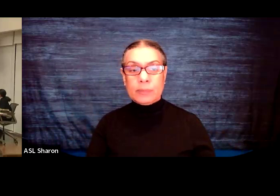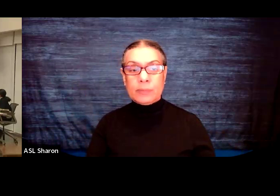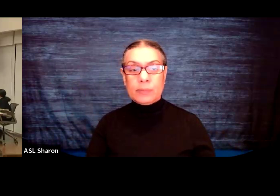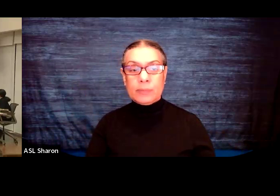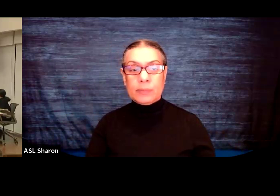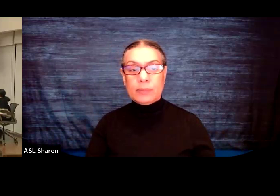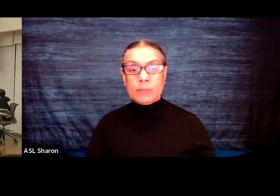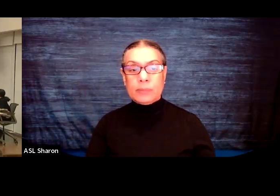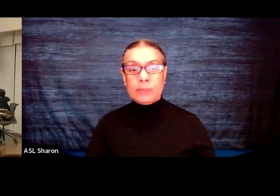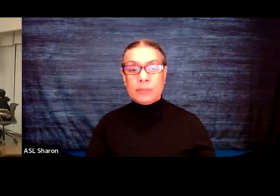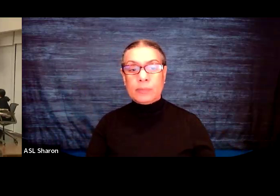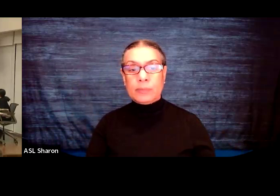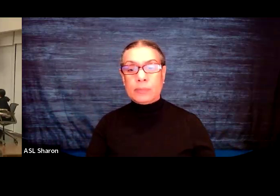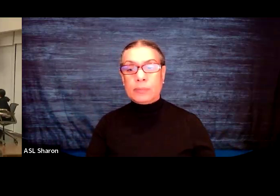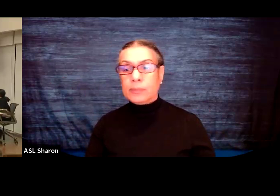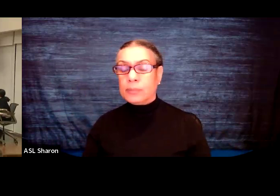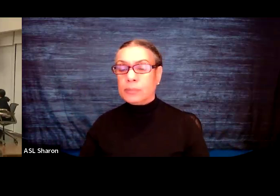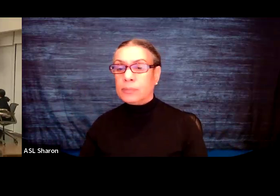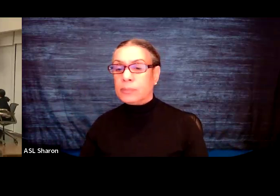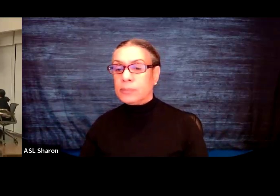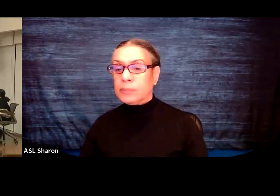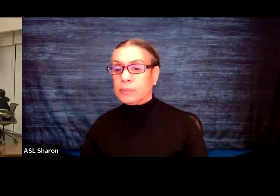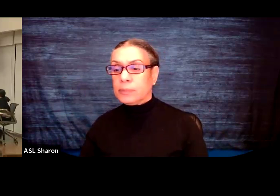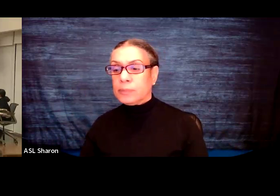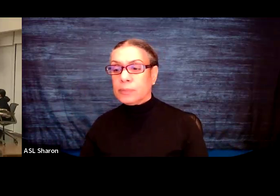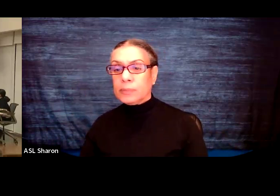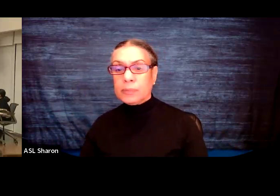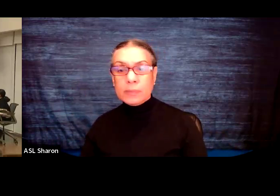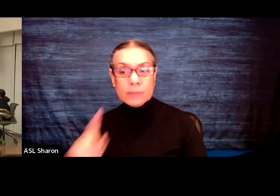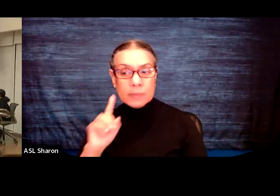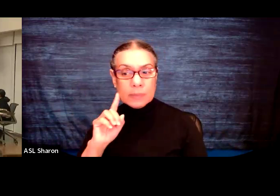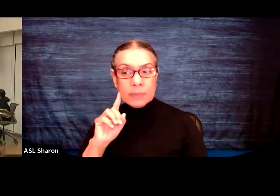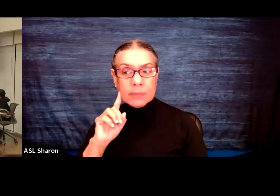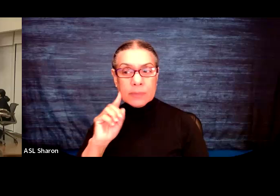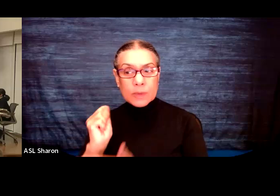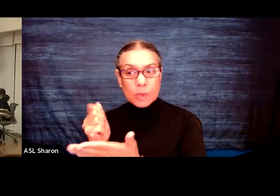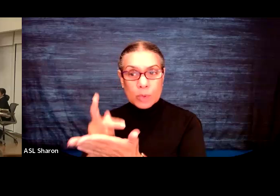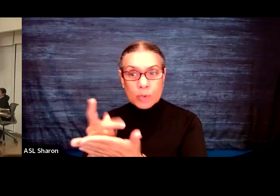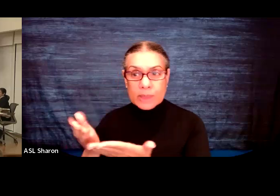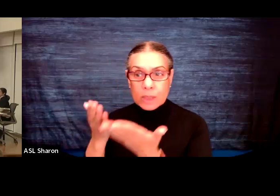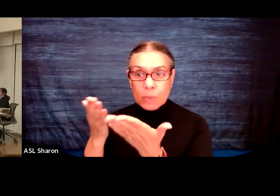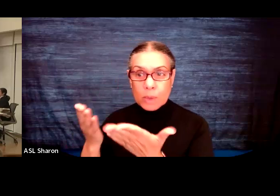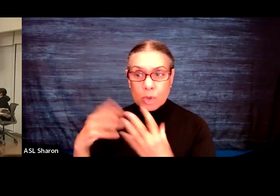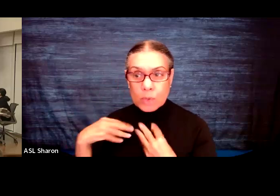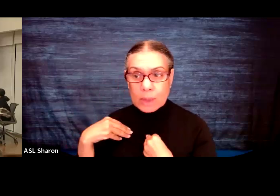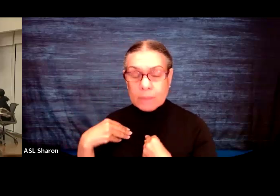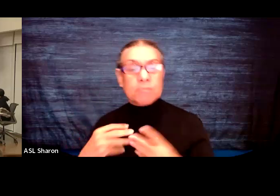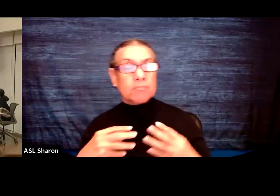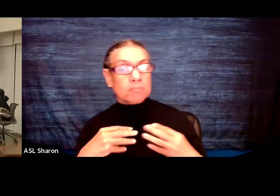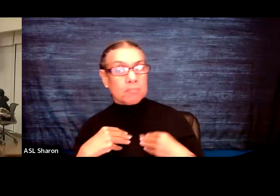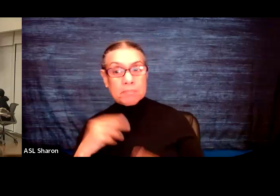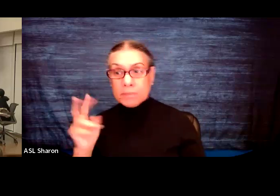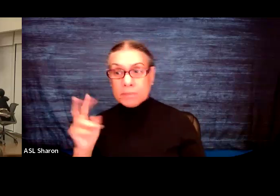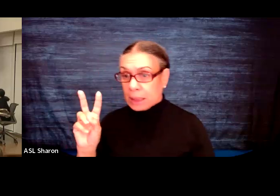Right, if there are no questions, I'll now entertain a motion to approve the grants as presented. Is there a motion? So moved. Thank you. Is there a